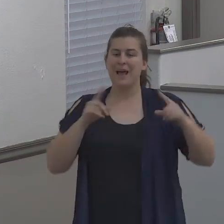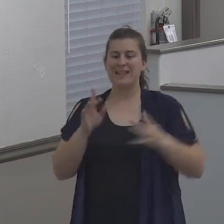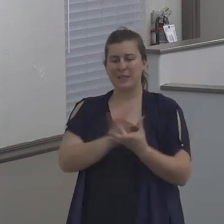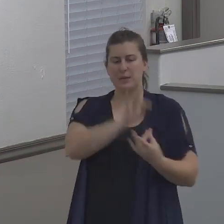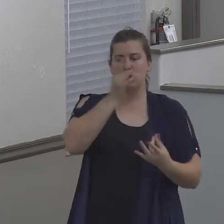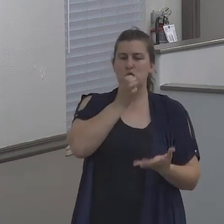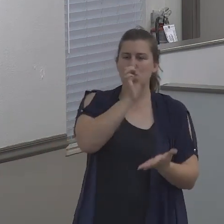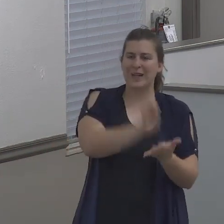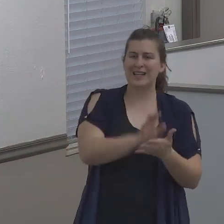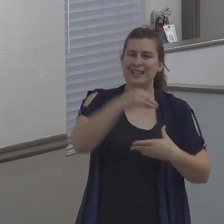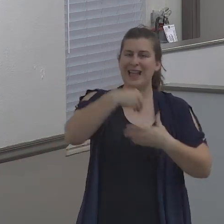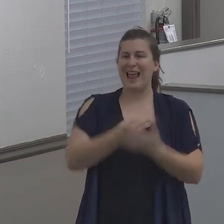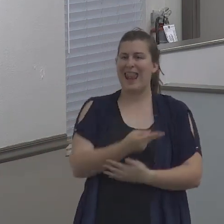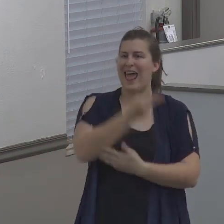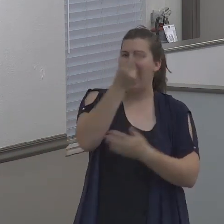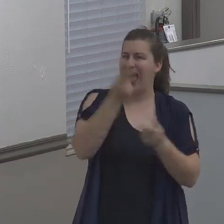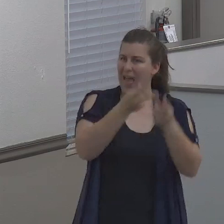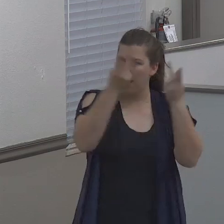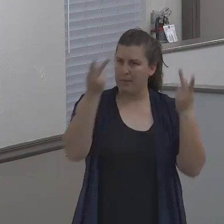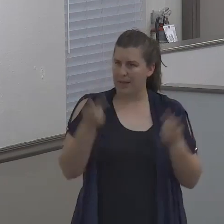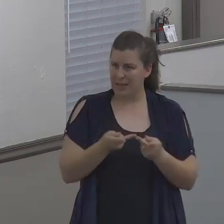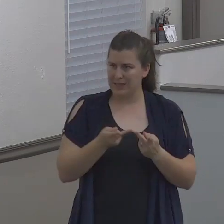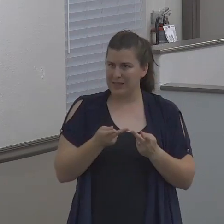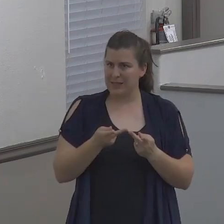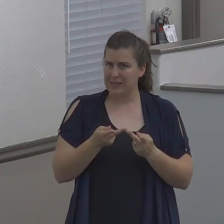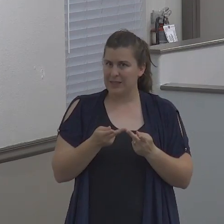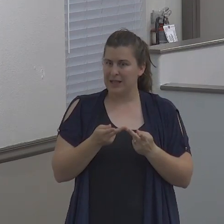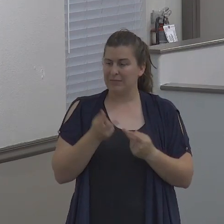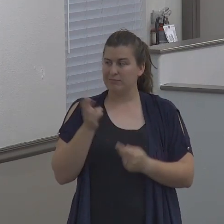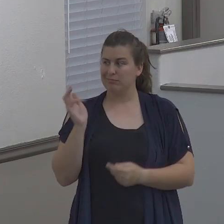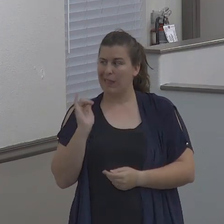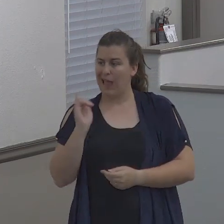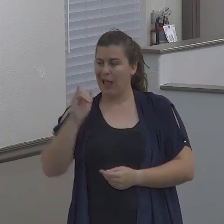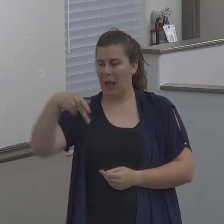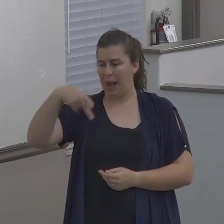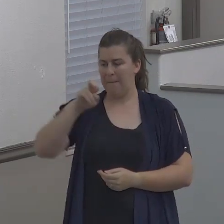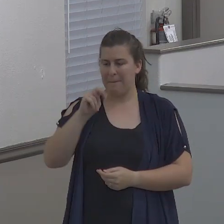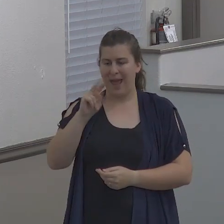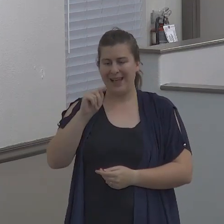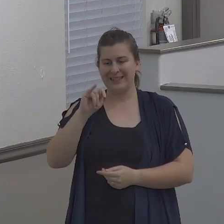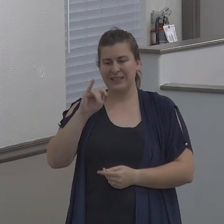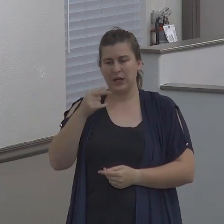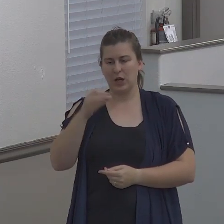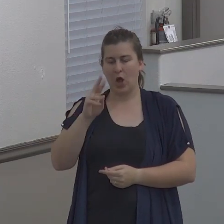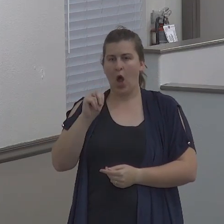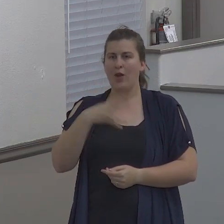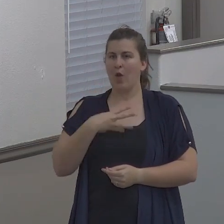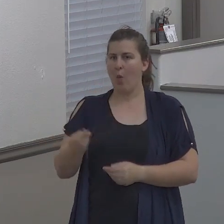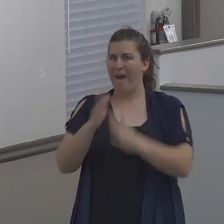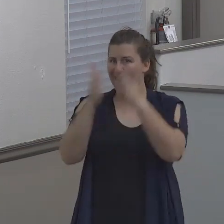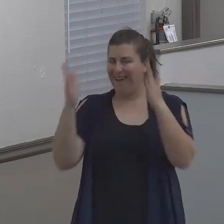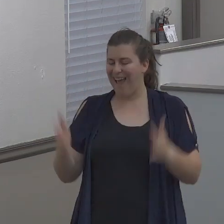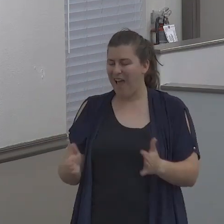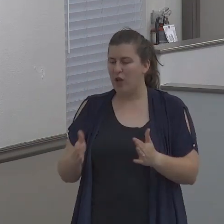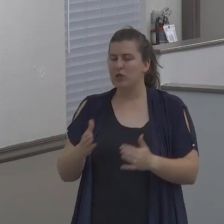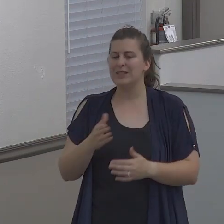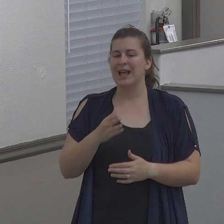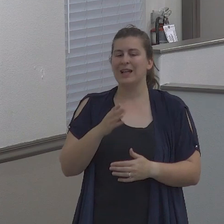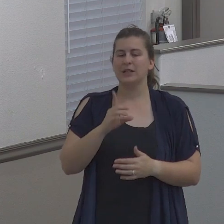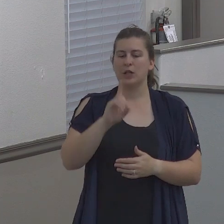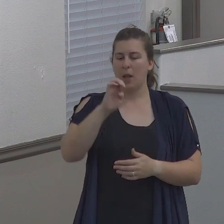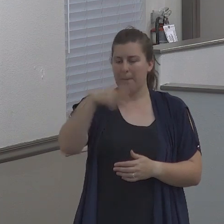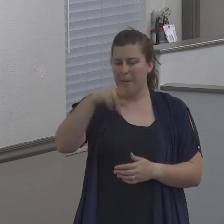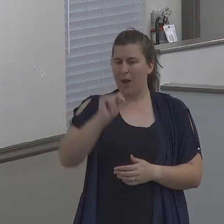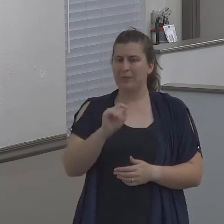against spiritual wickedness in high places. High places like the Pentagon, high places